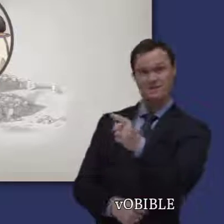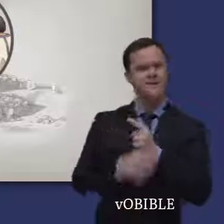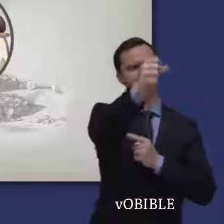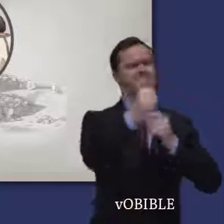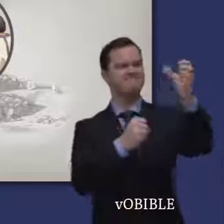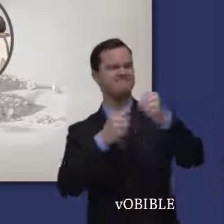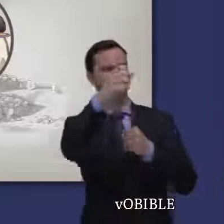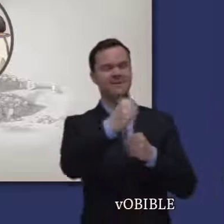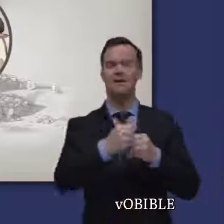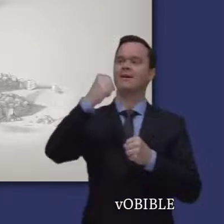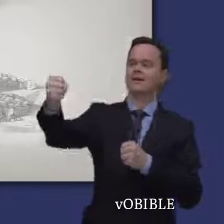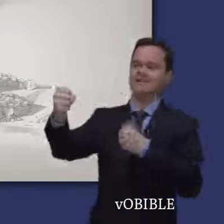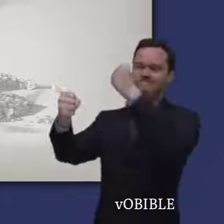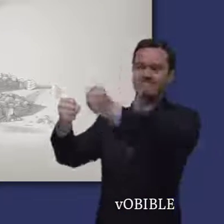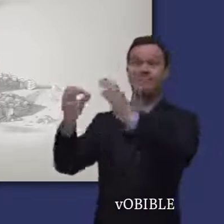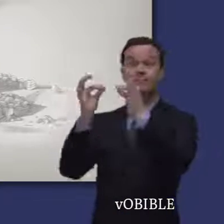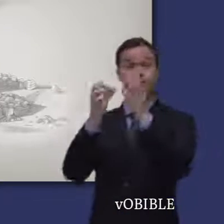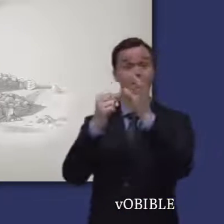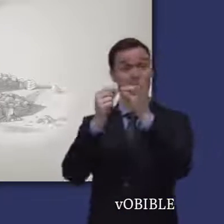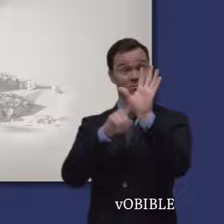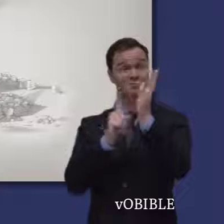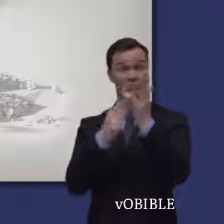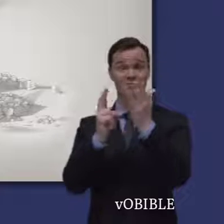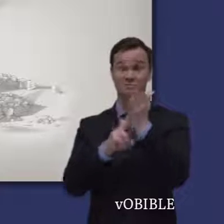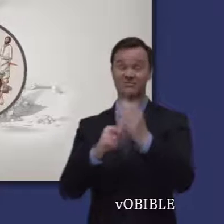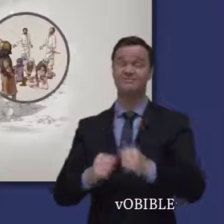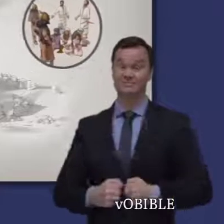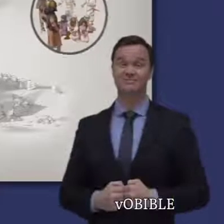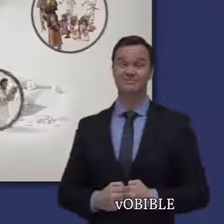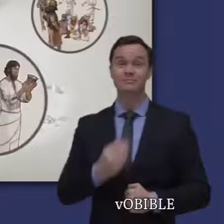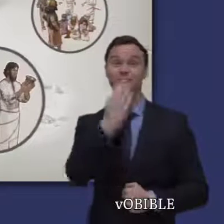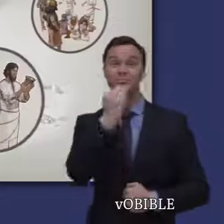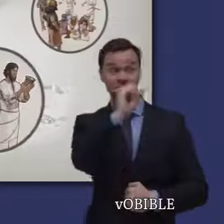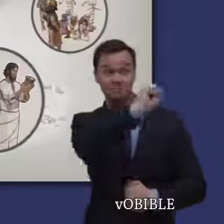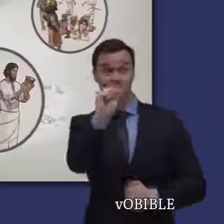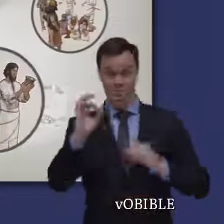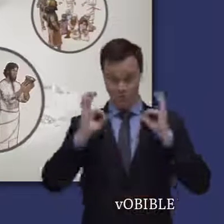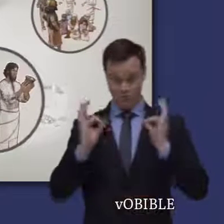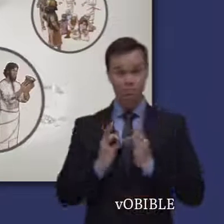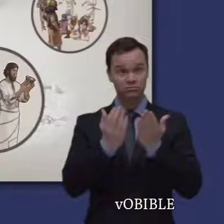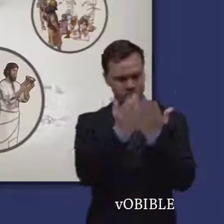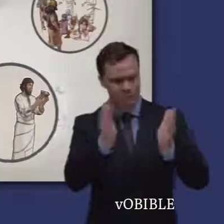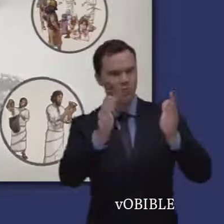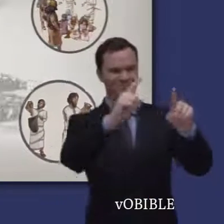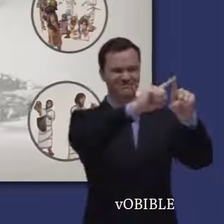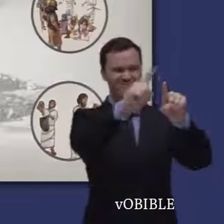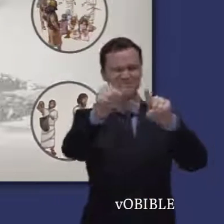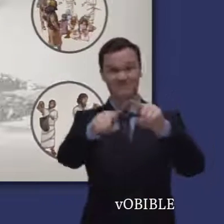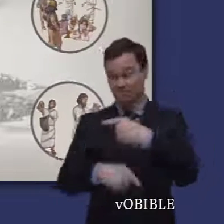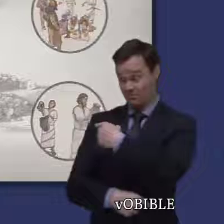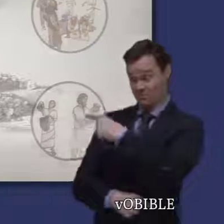Edomites capture fleeing Israelites. They hand them over to the Babylonians and share in taking spoil from the conquered